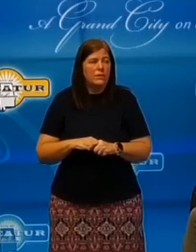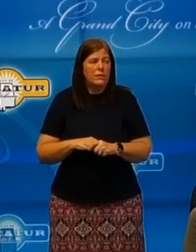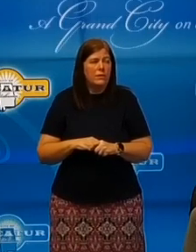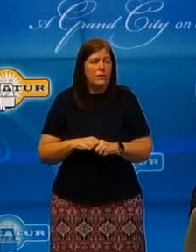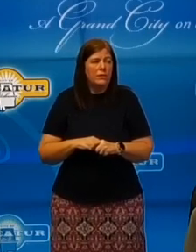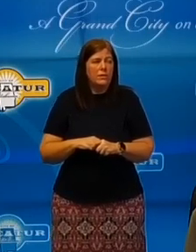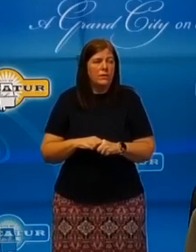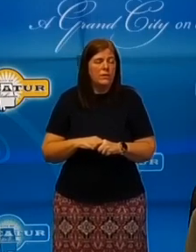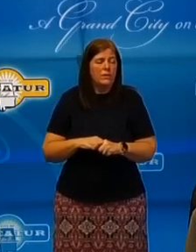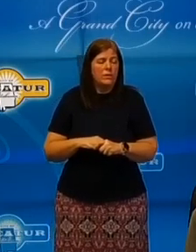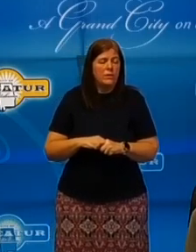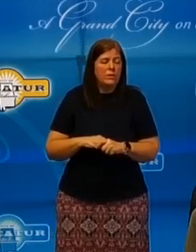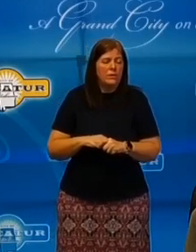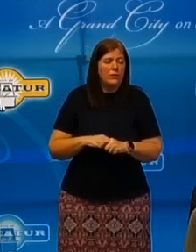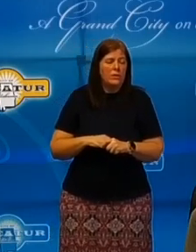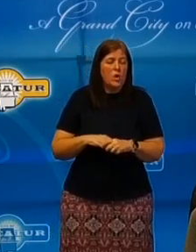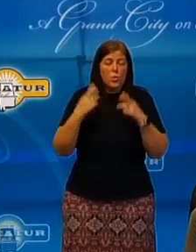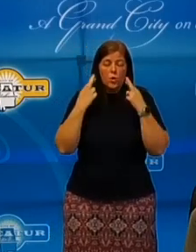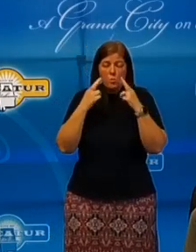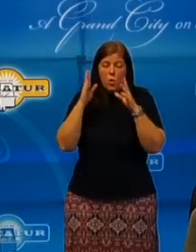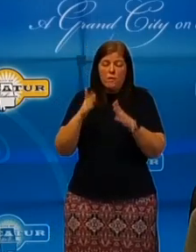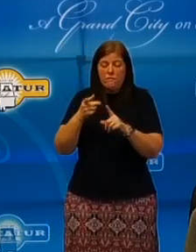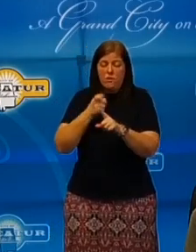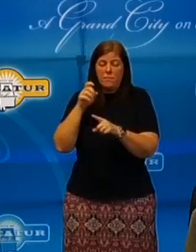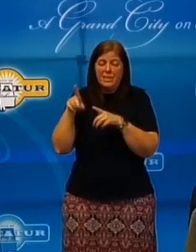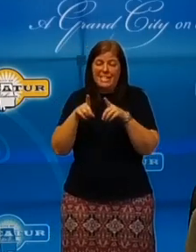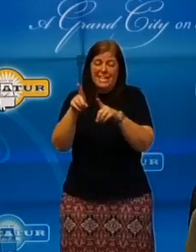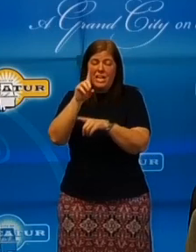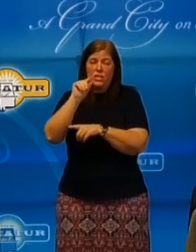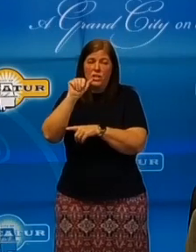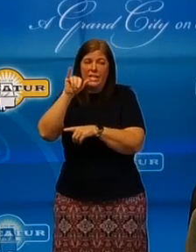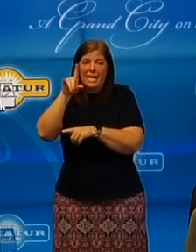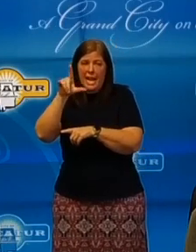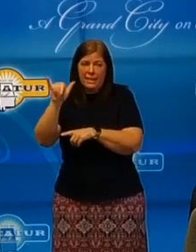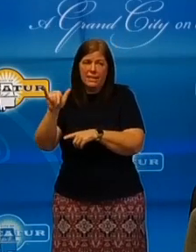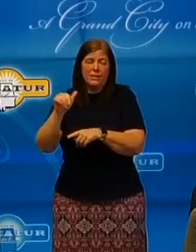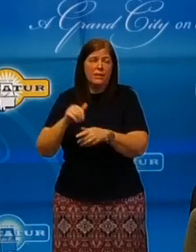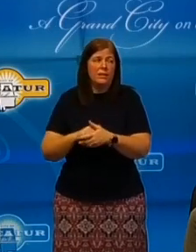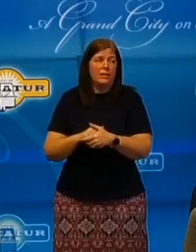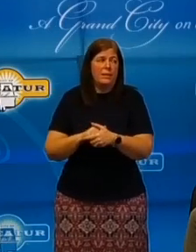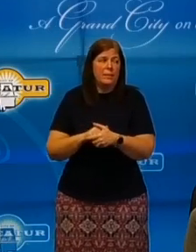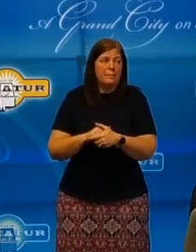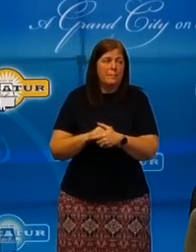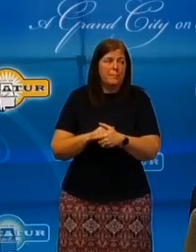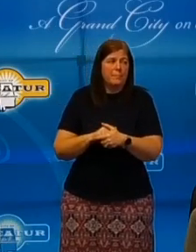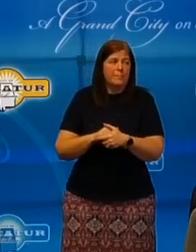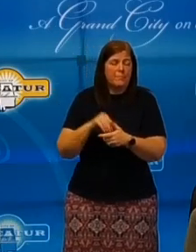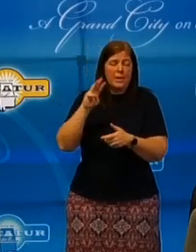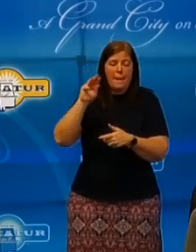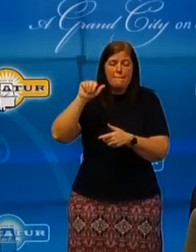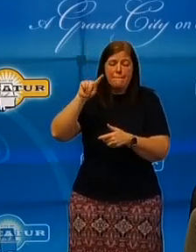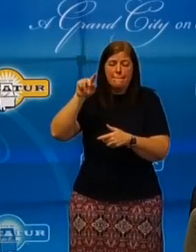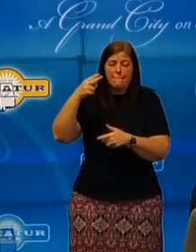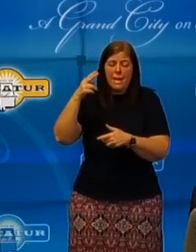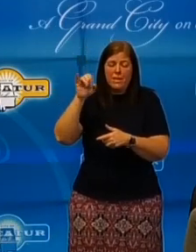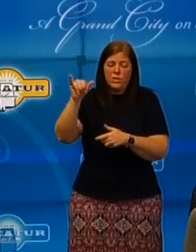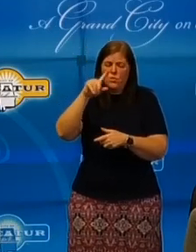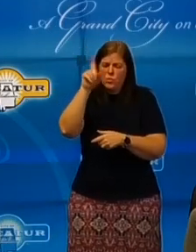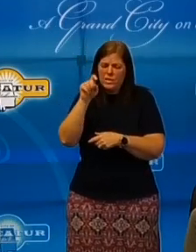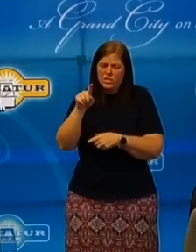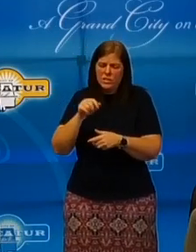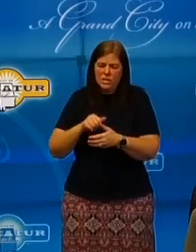Matthew, are you there? Yeah, I'm here. Okay, go ahead with your question. Decatur Daily, Matthew Speakman. I was wondering if you